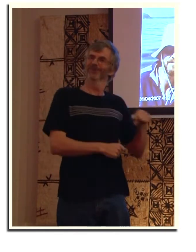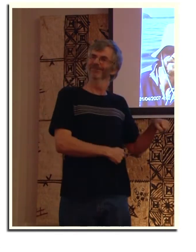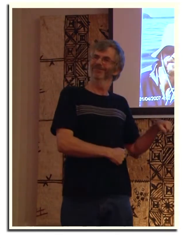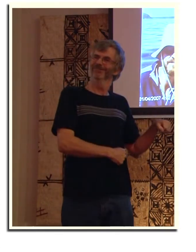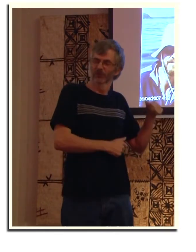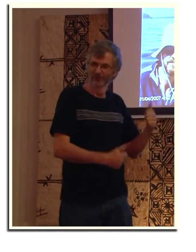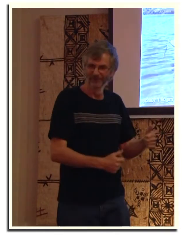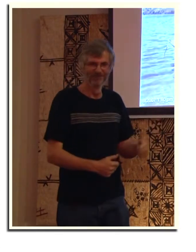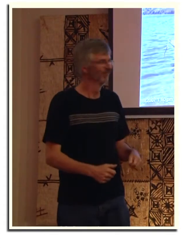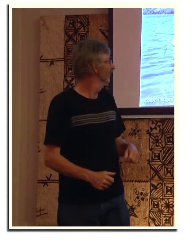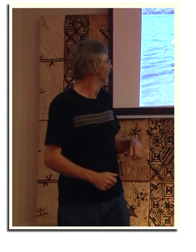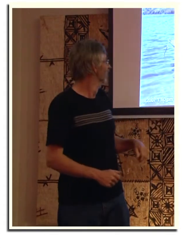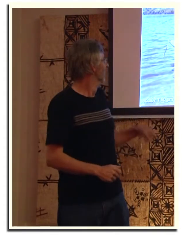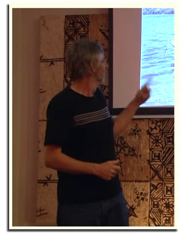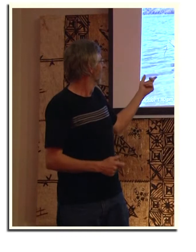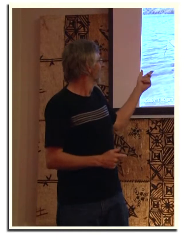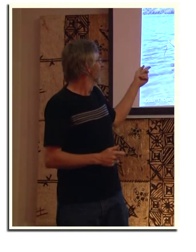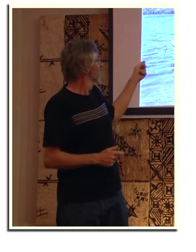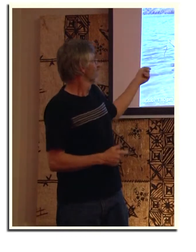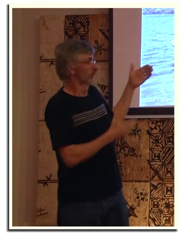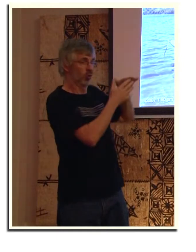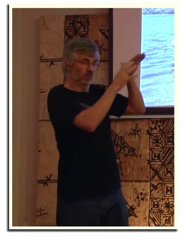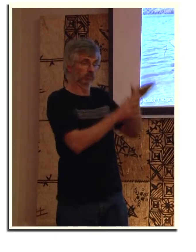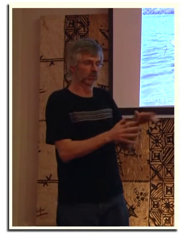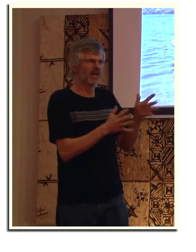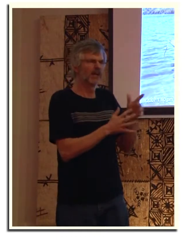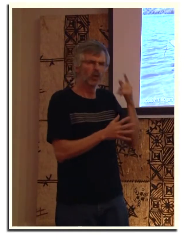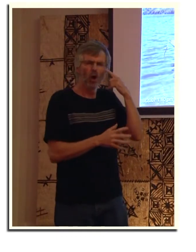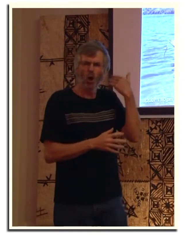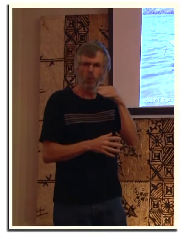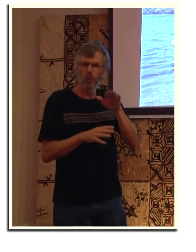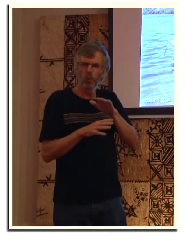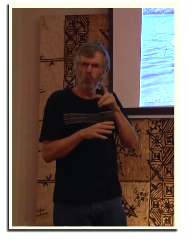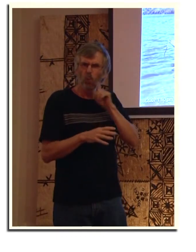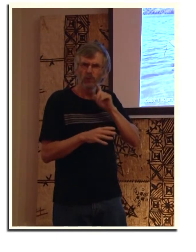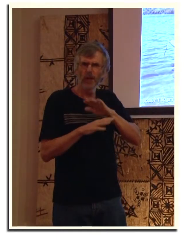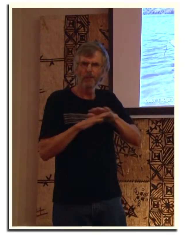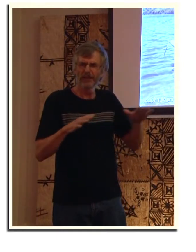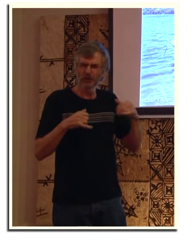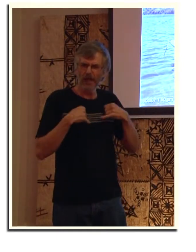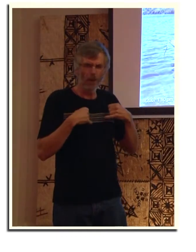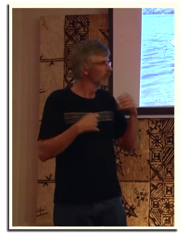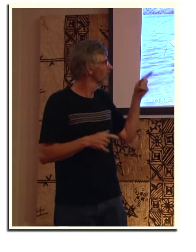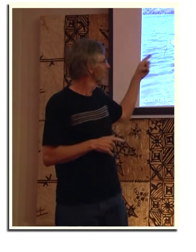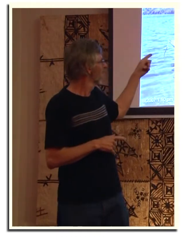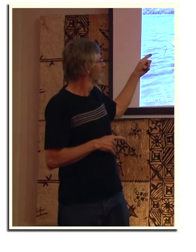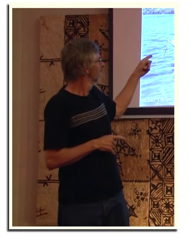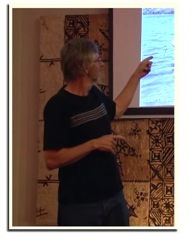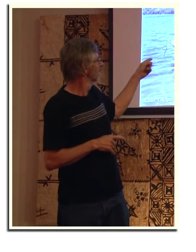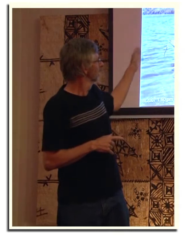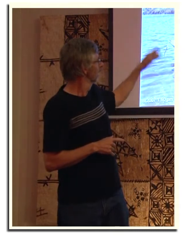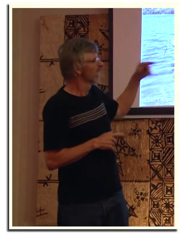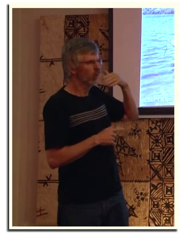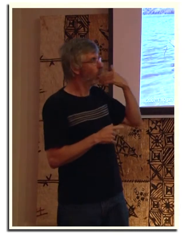is at Hot Water Beach, if you know where that campsite is around the corner. And so just behind these rocks